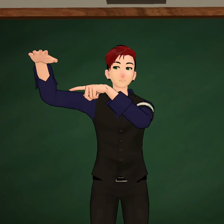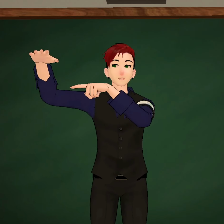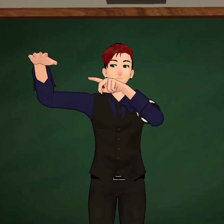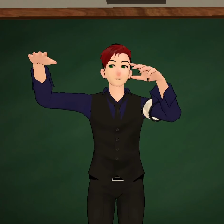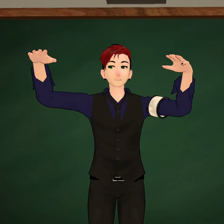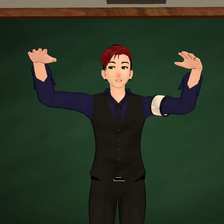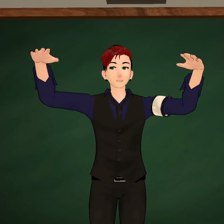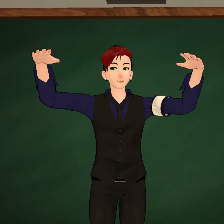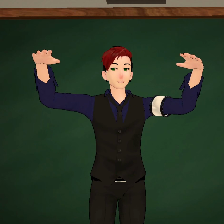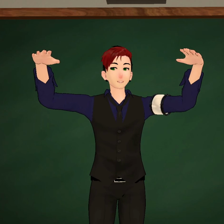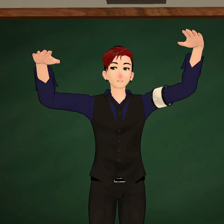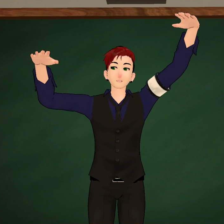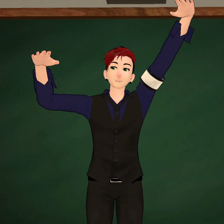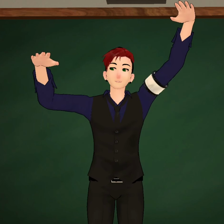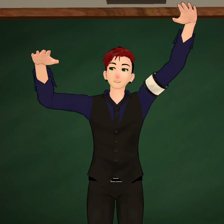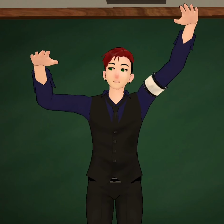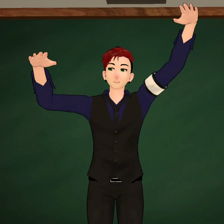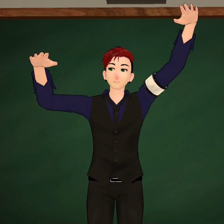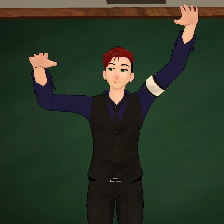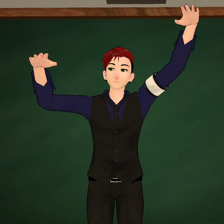my baseline and then do this in comparison.